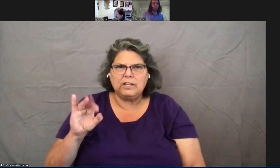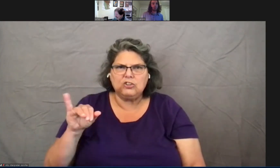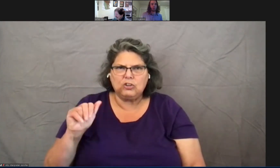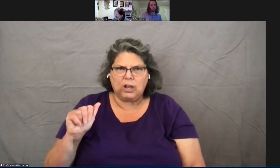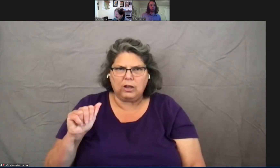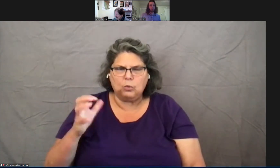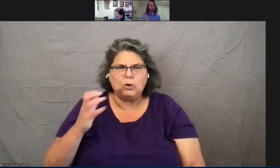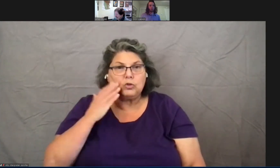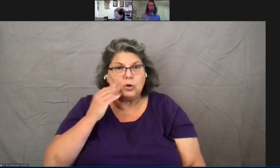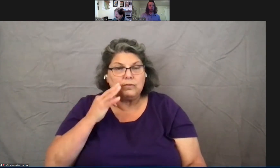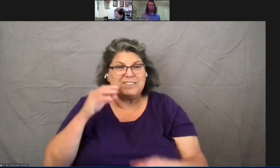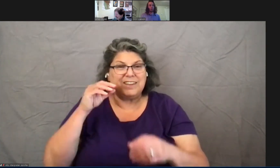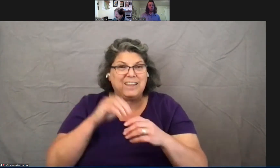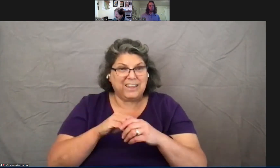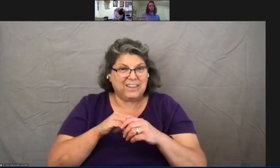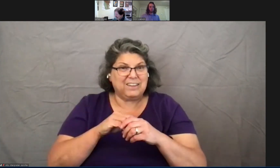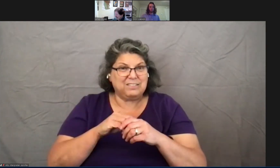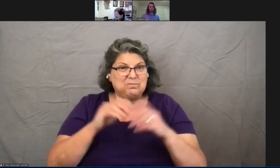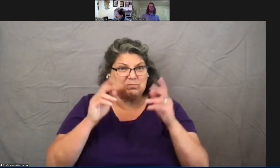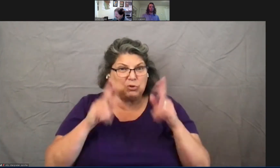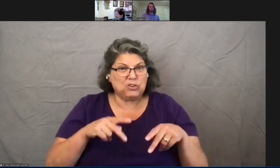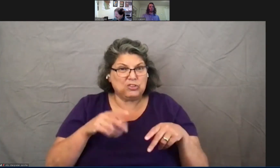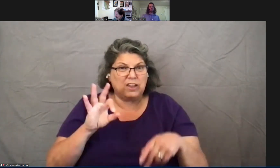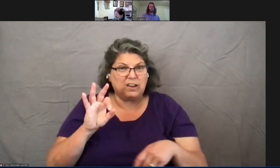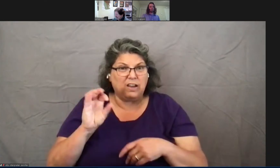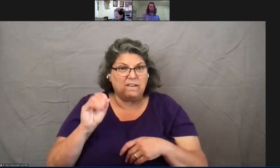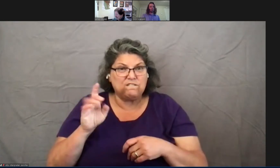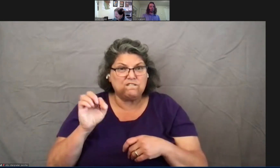in-person foster care visits right now.